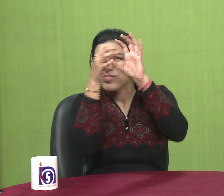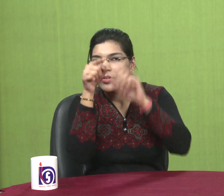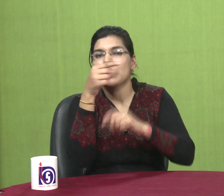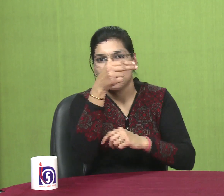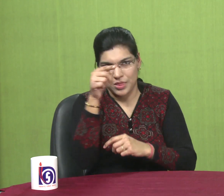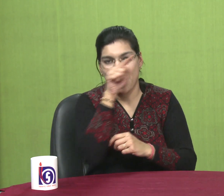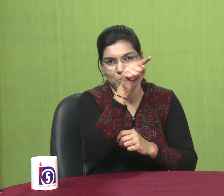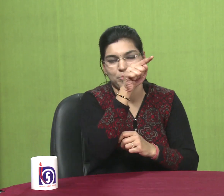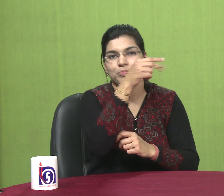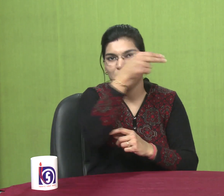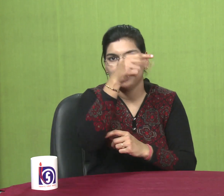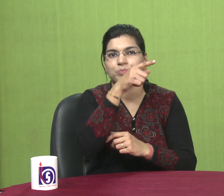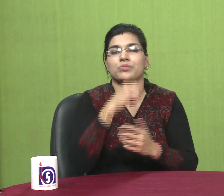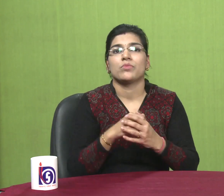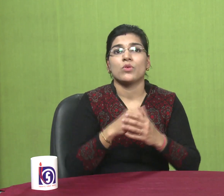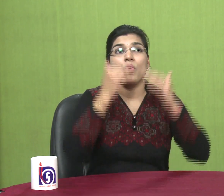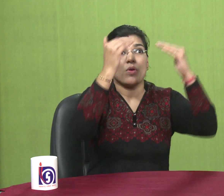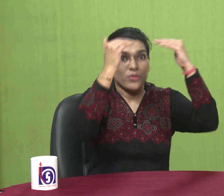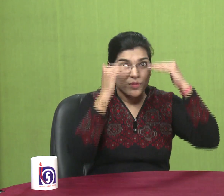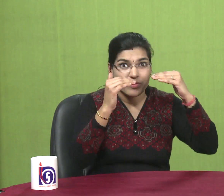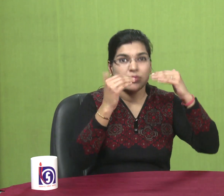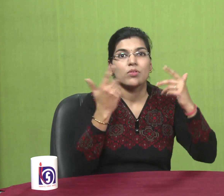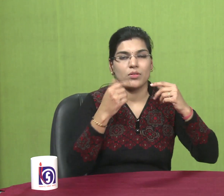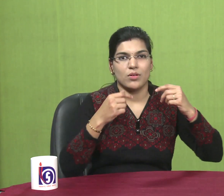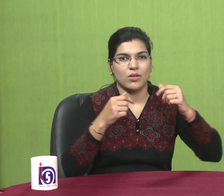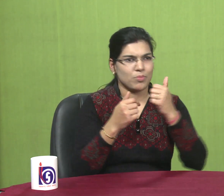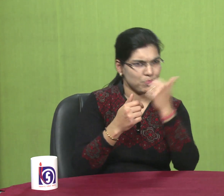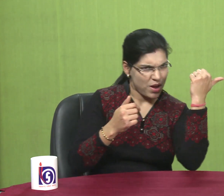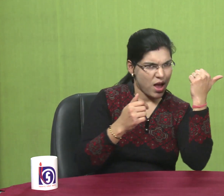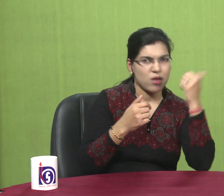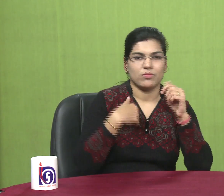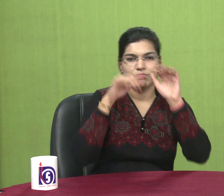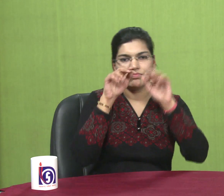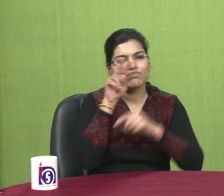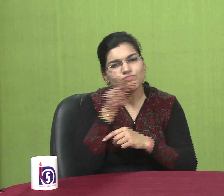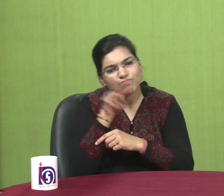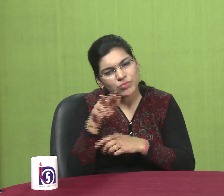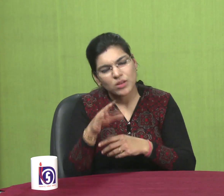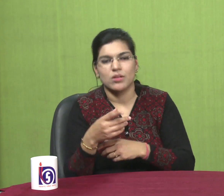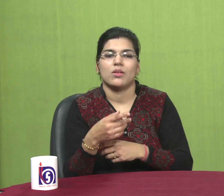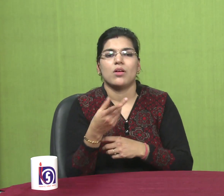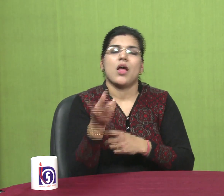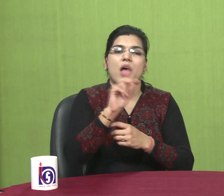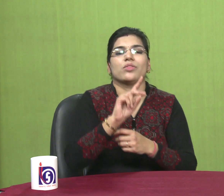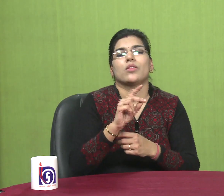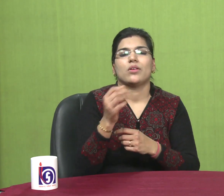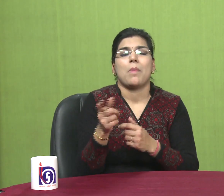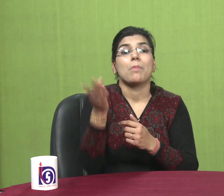first most above is the menu bar. And then is the navigation